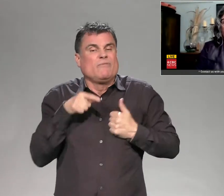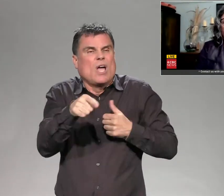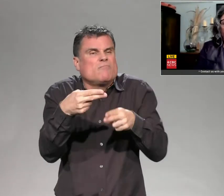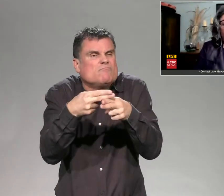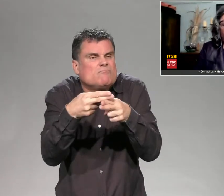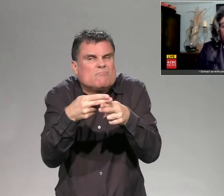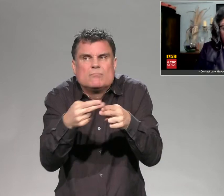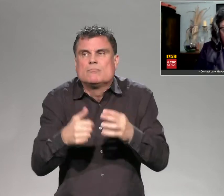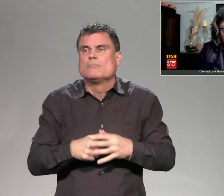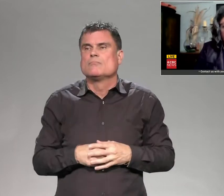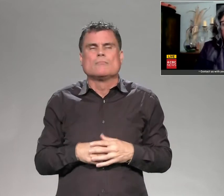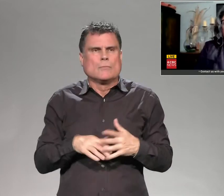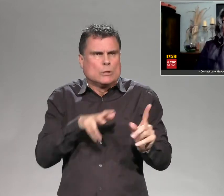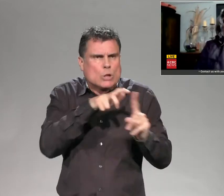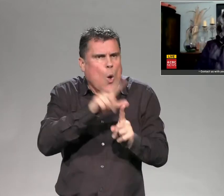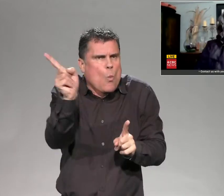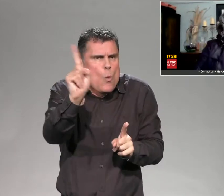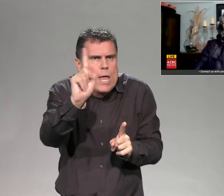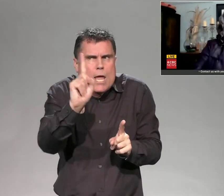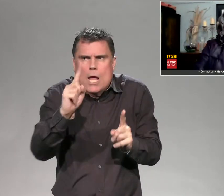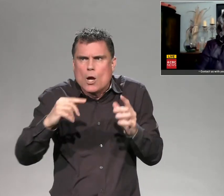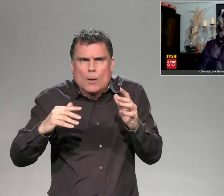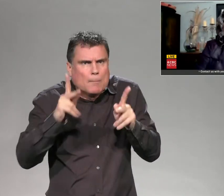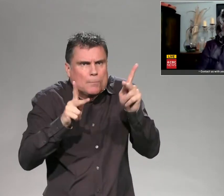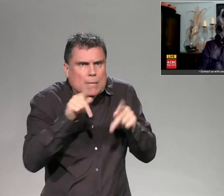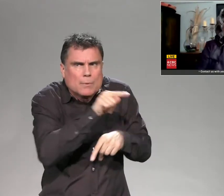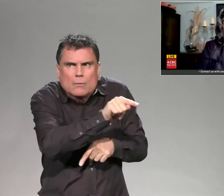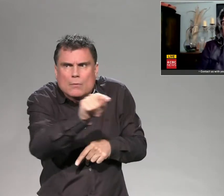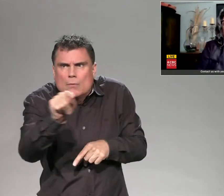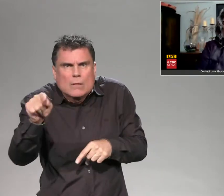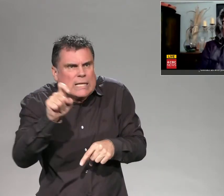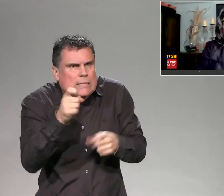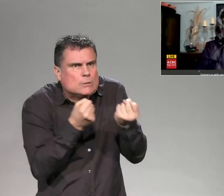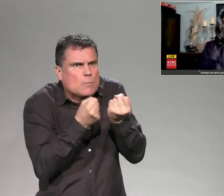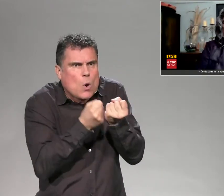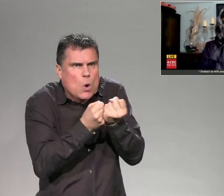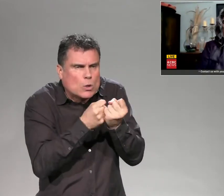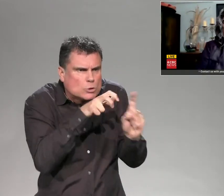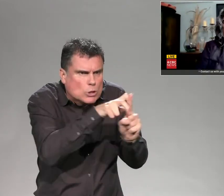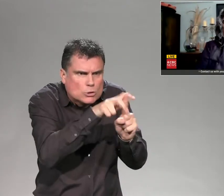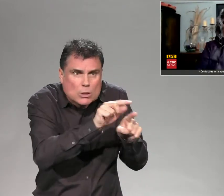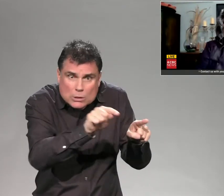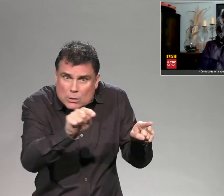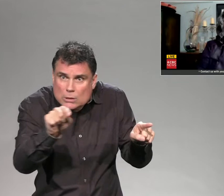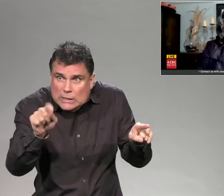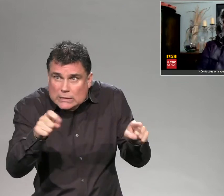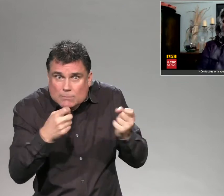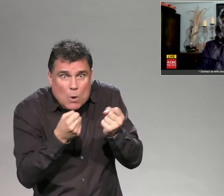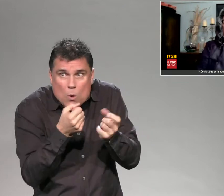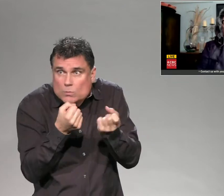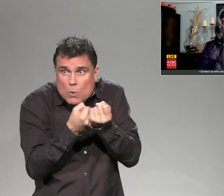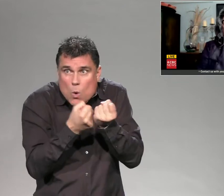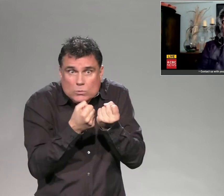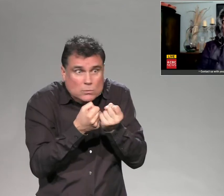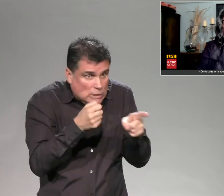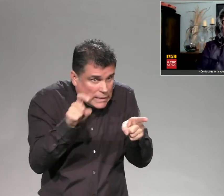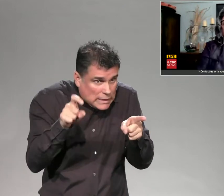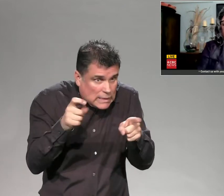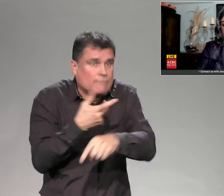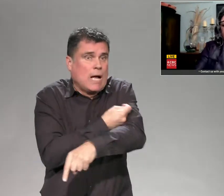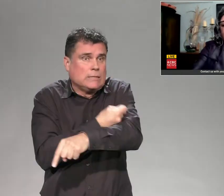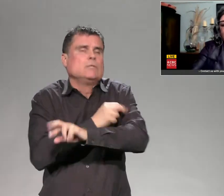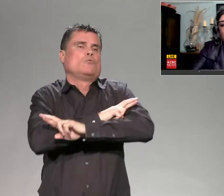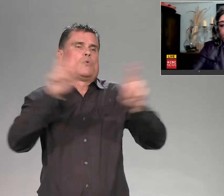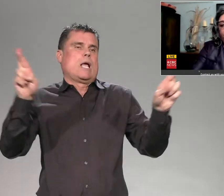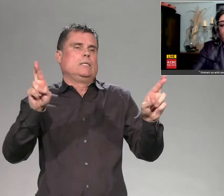that we can work with you in community. It's very, very important to have a strong partnership to do that the best way